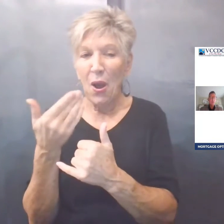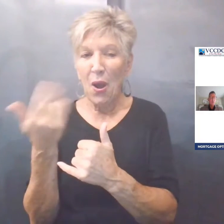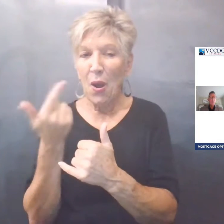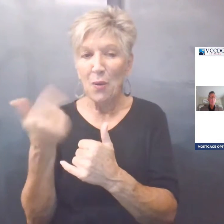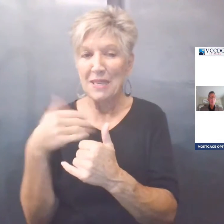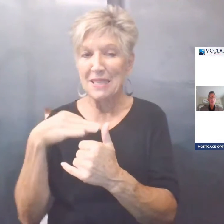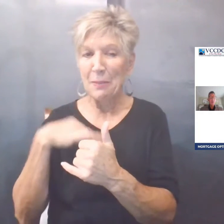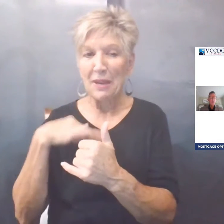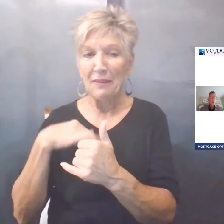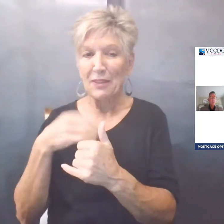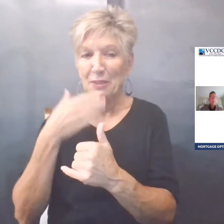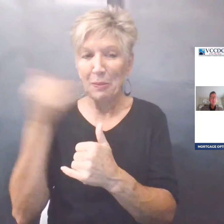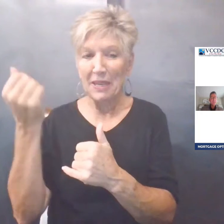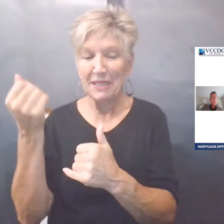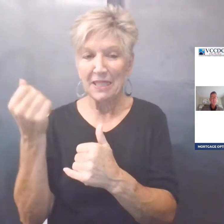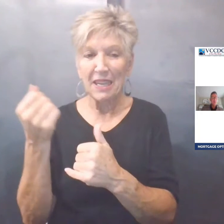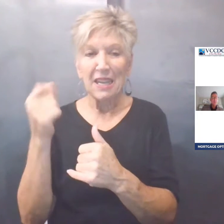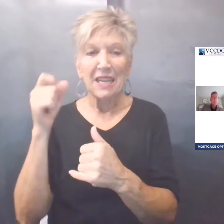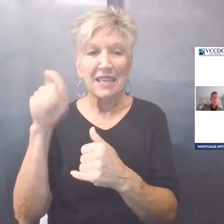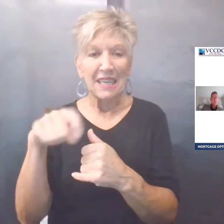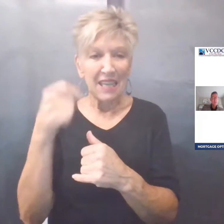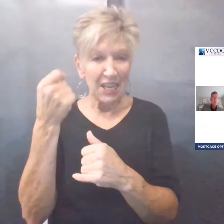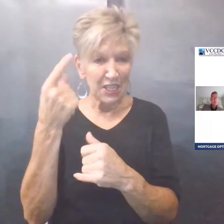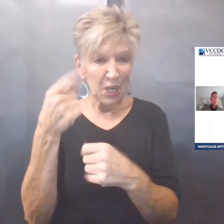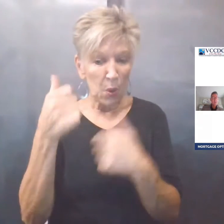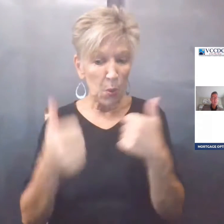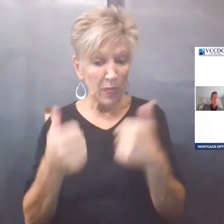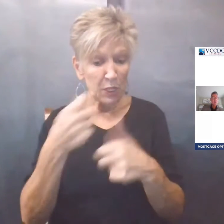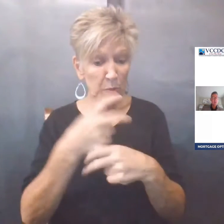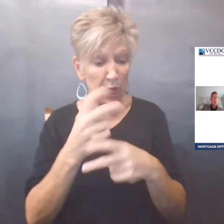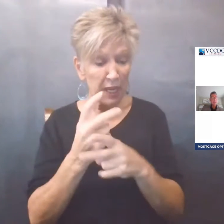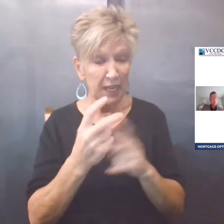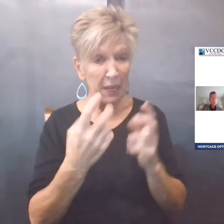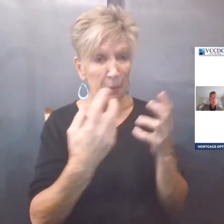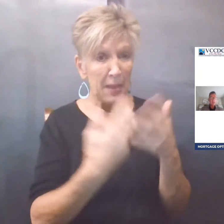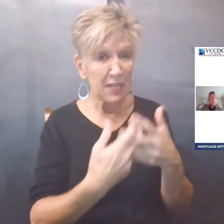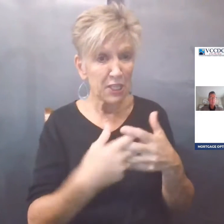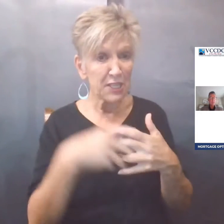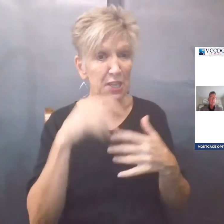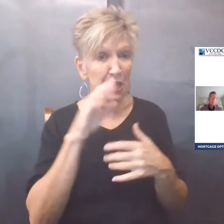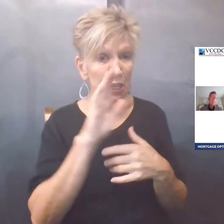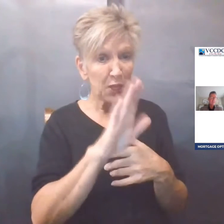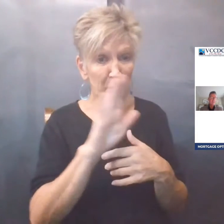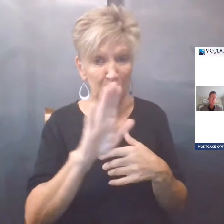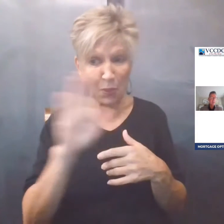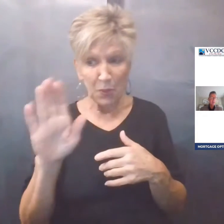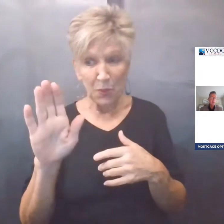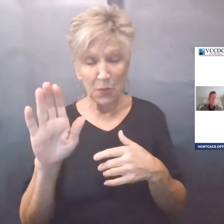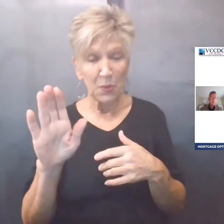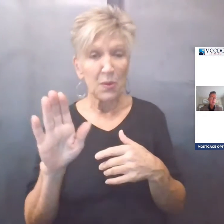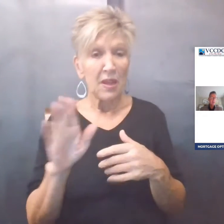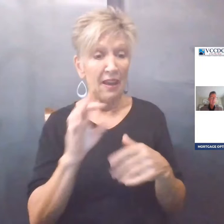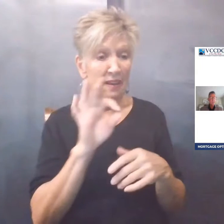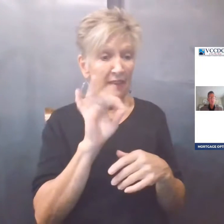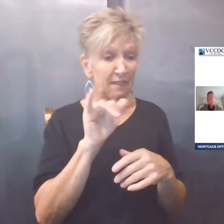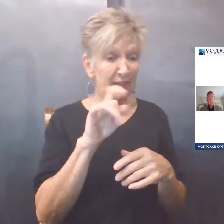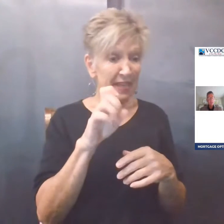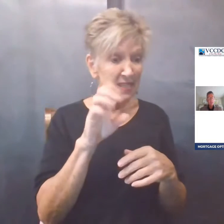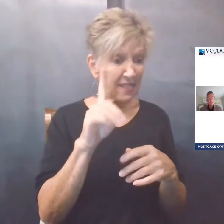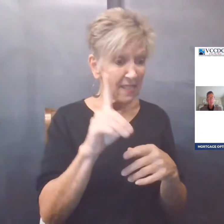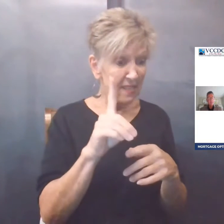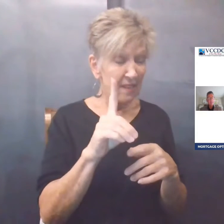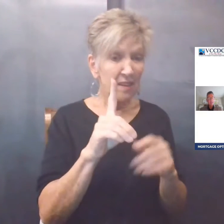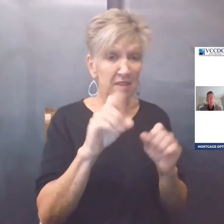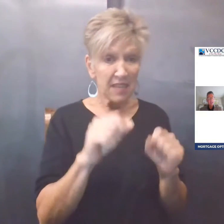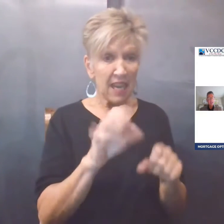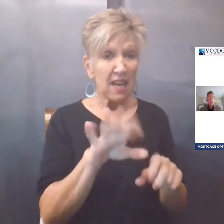understand what product meets your need with regards to how you want to utilize money. Does the fixed loan, meaning you can